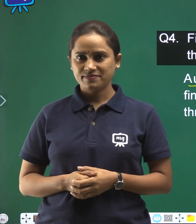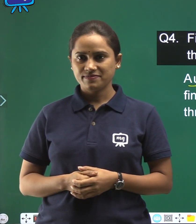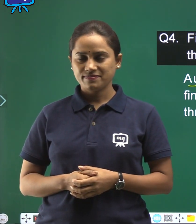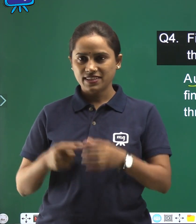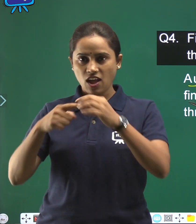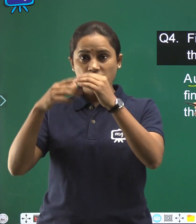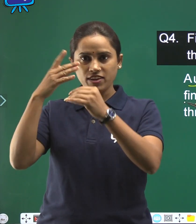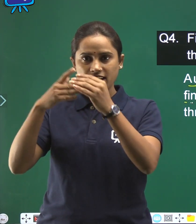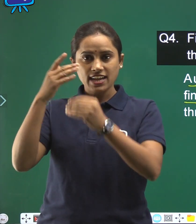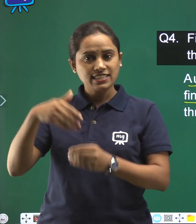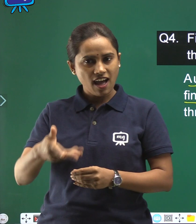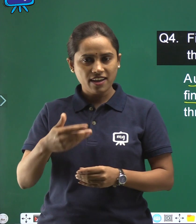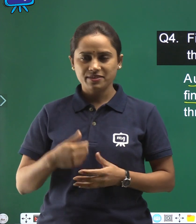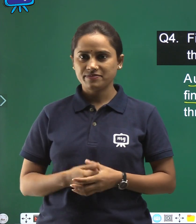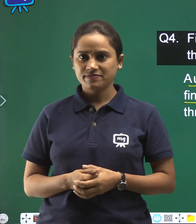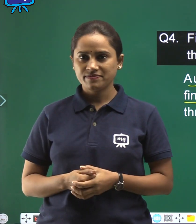fingers are